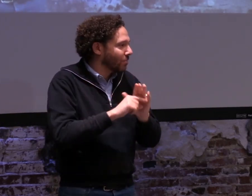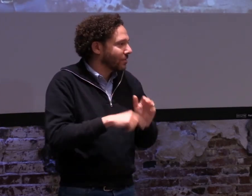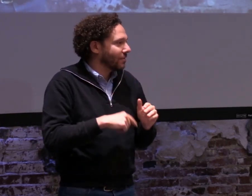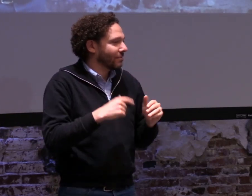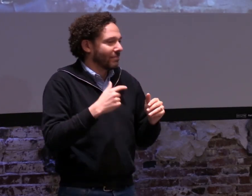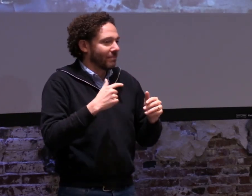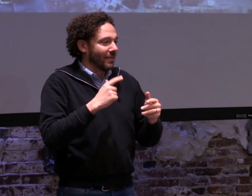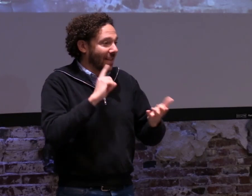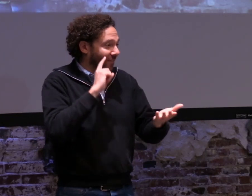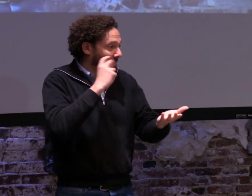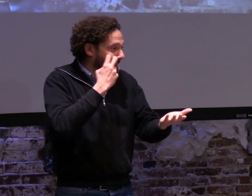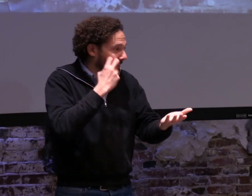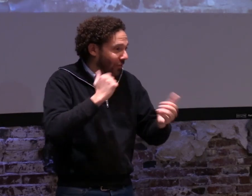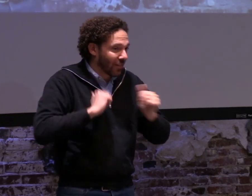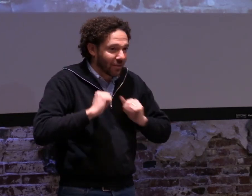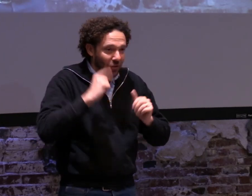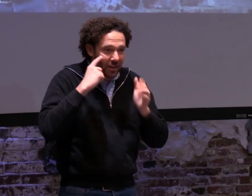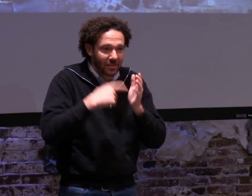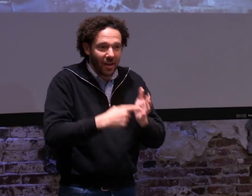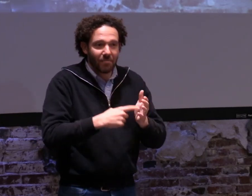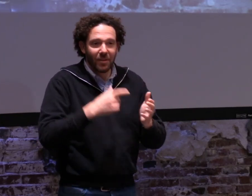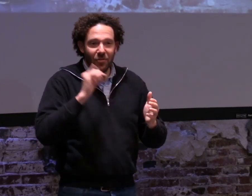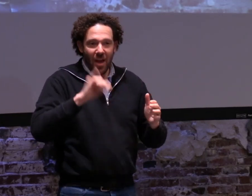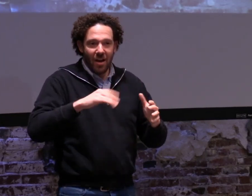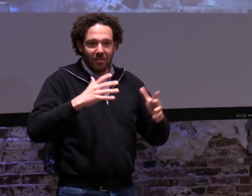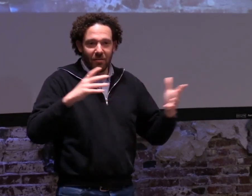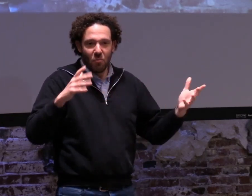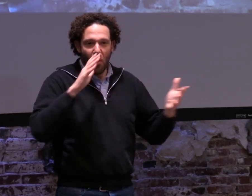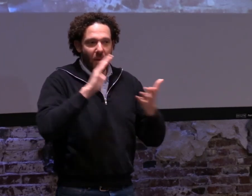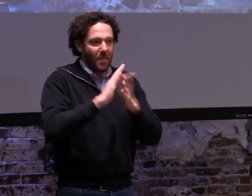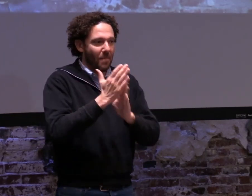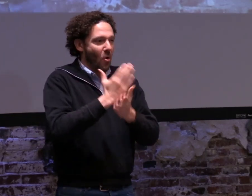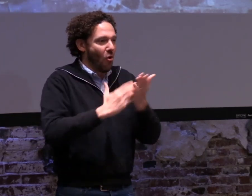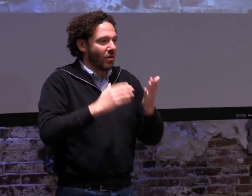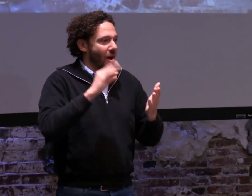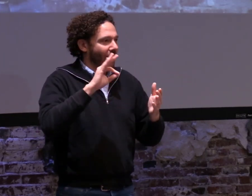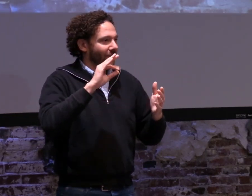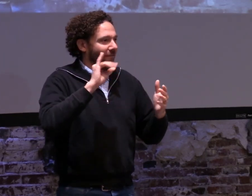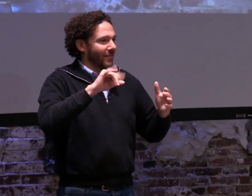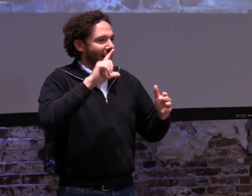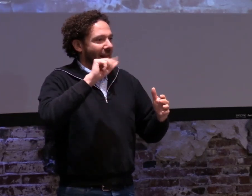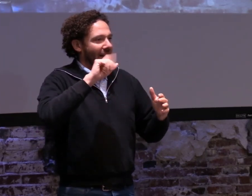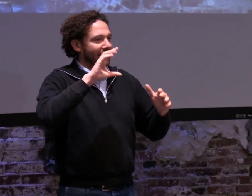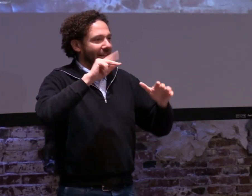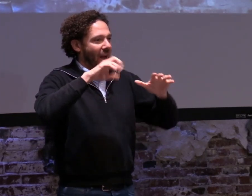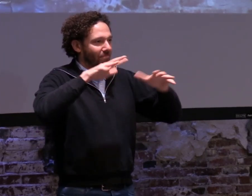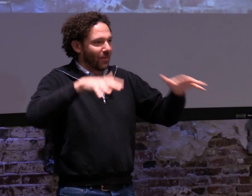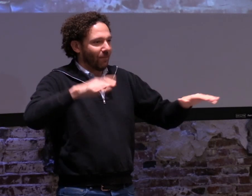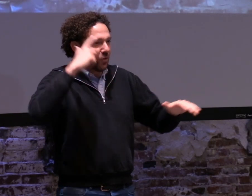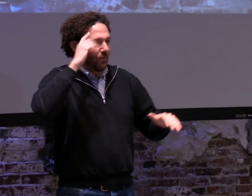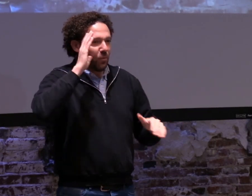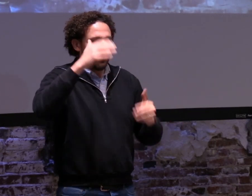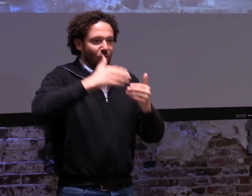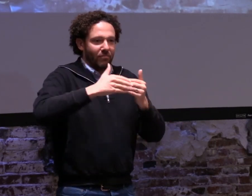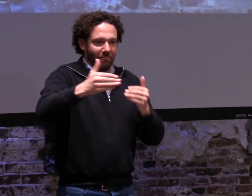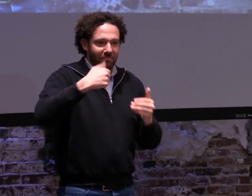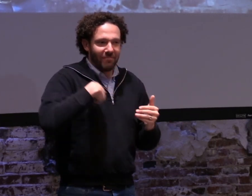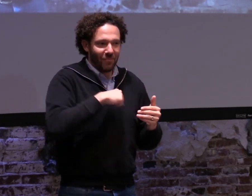We have more of a diverse background. Now we have deaf-blind theater, and that is also going to become part of our